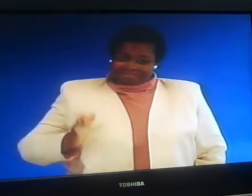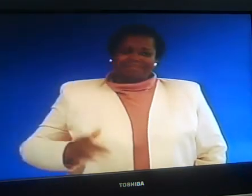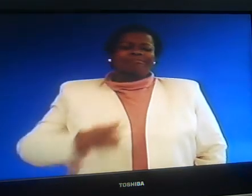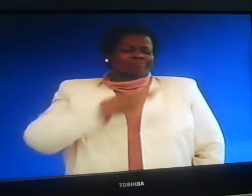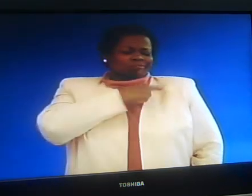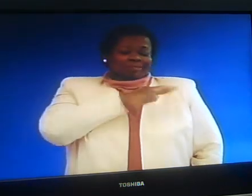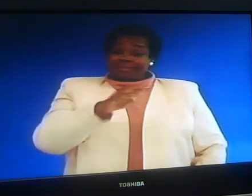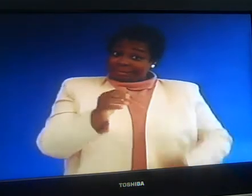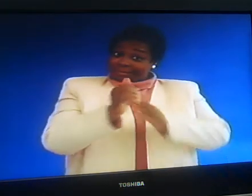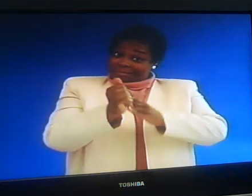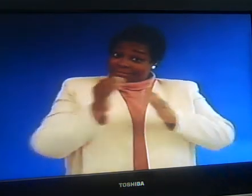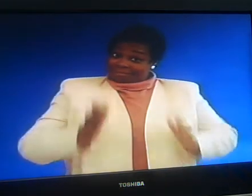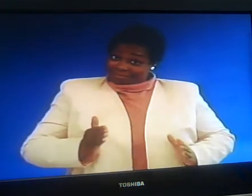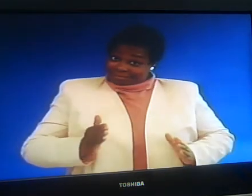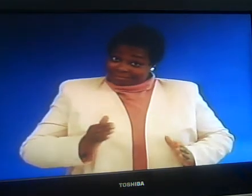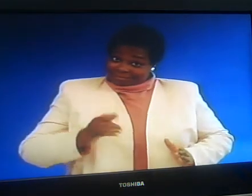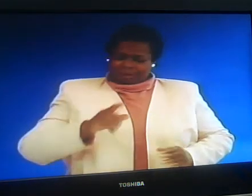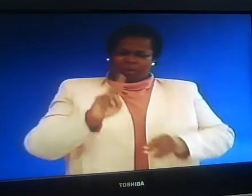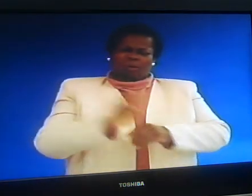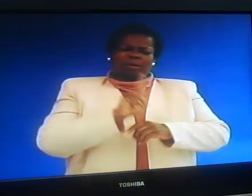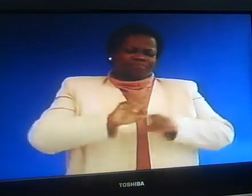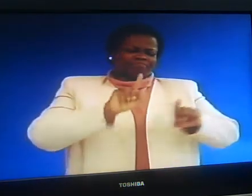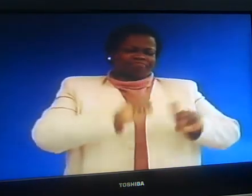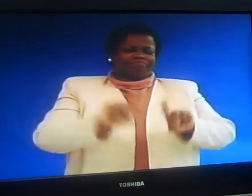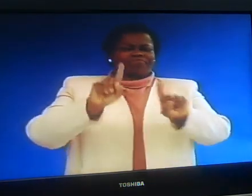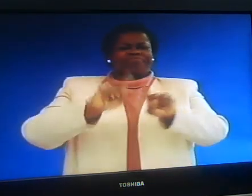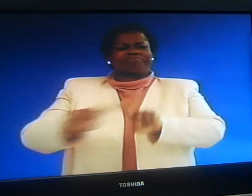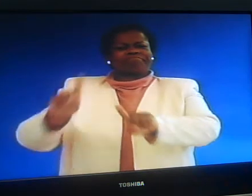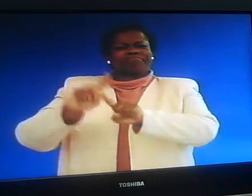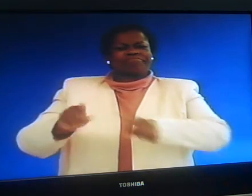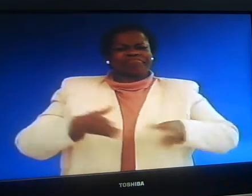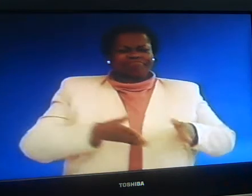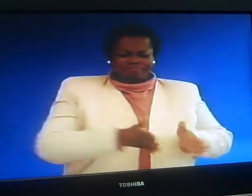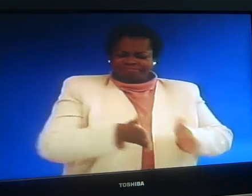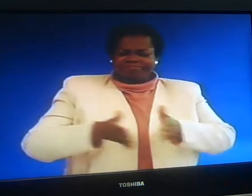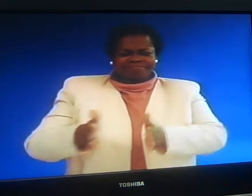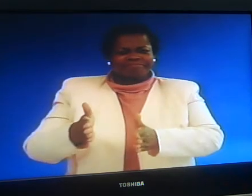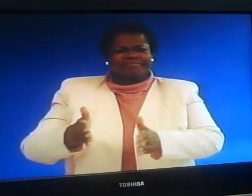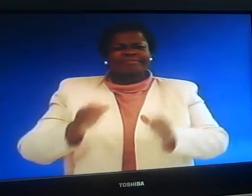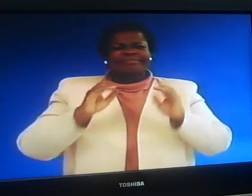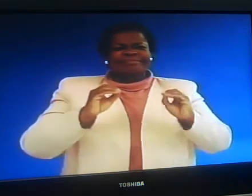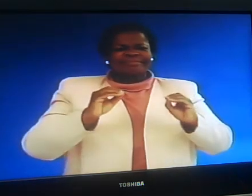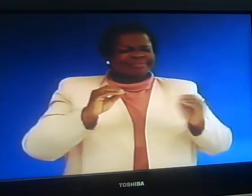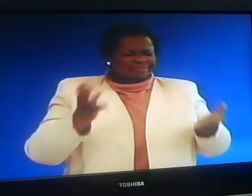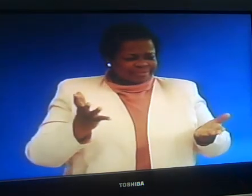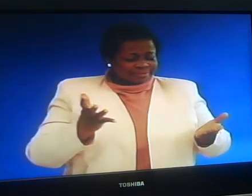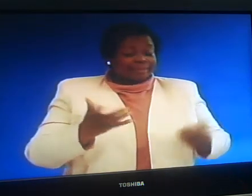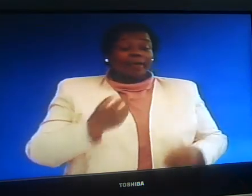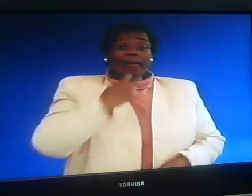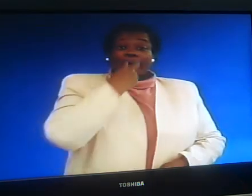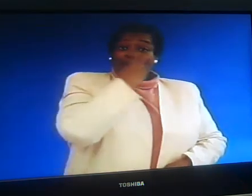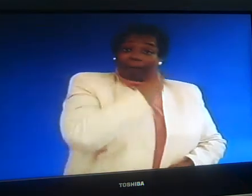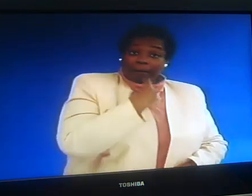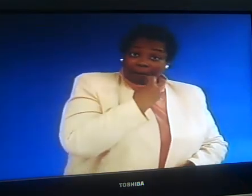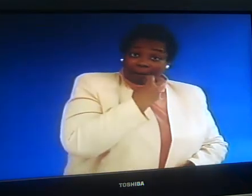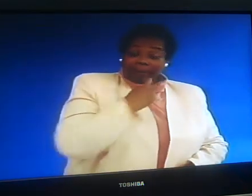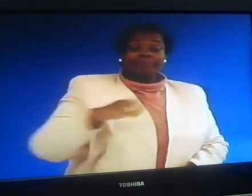So in the 18th century, a religious follower used different ways to teach the